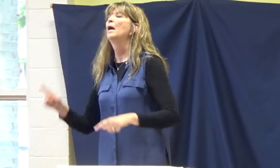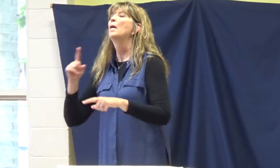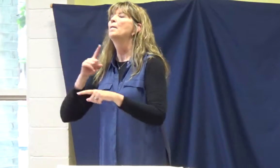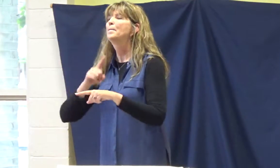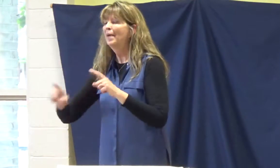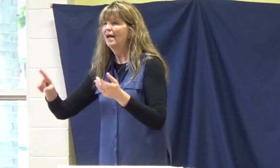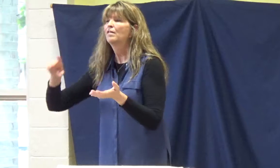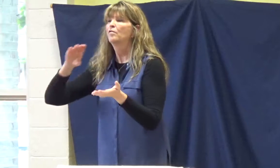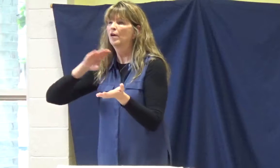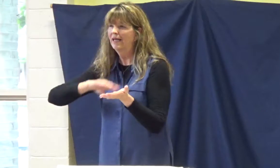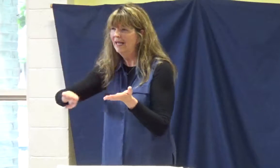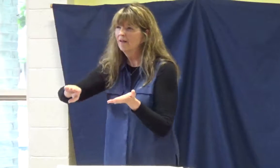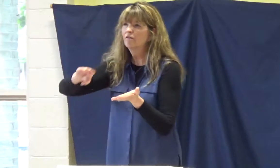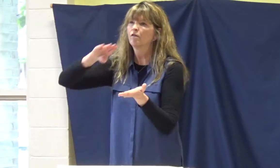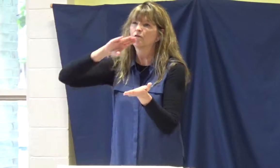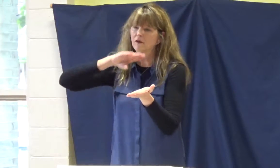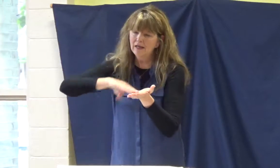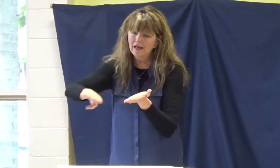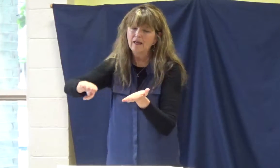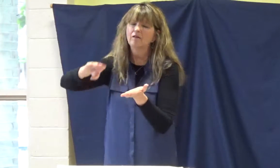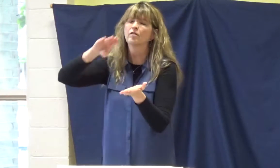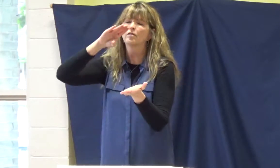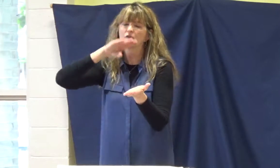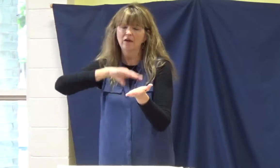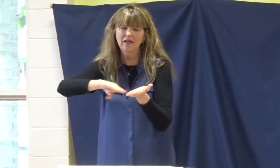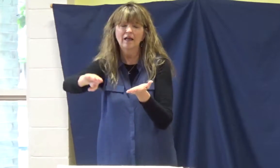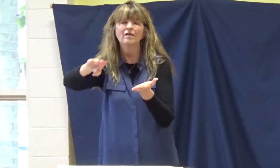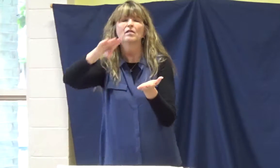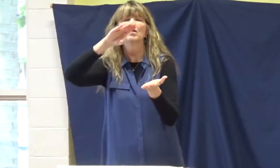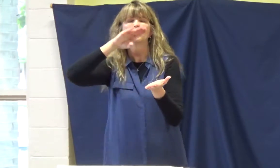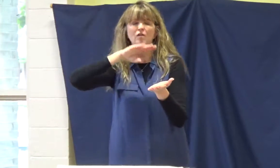forget it. But to just forgive